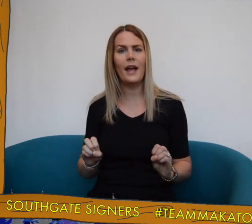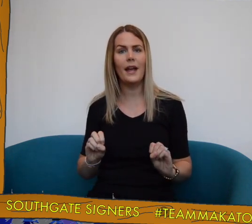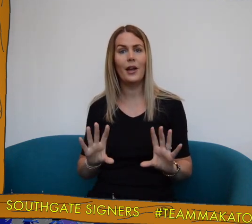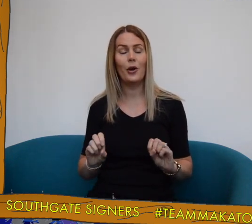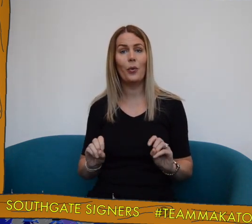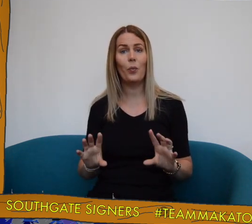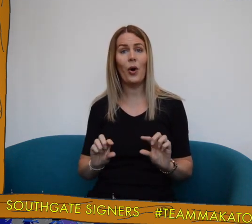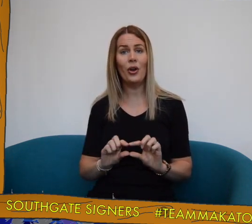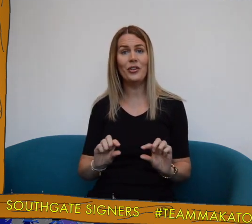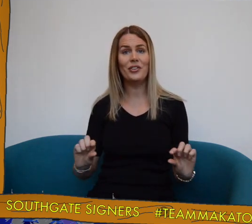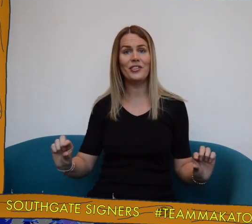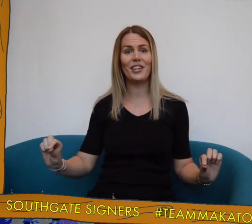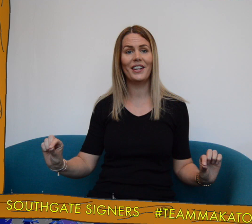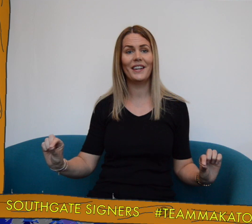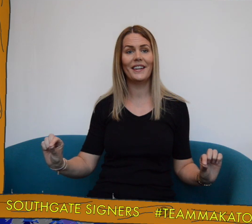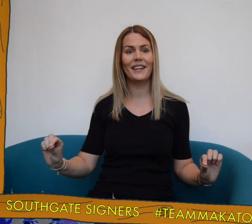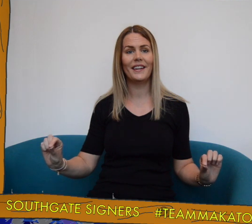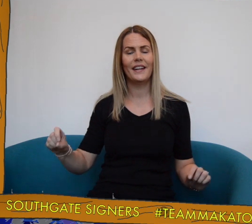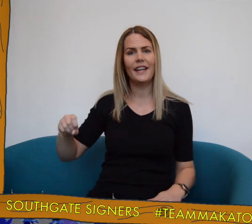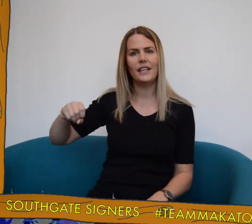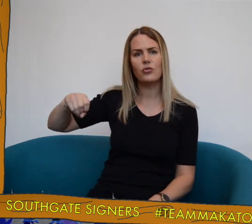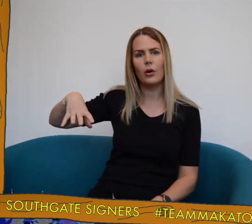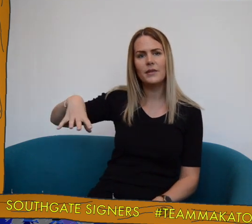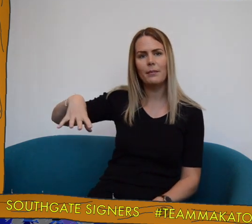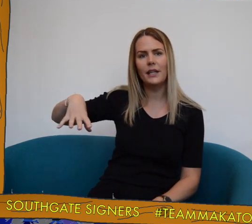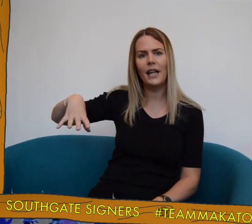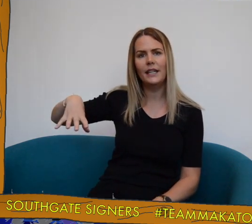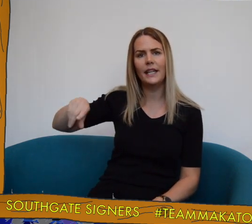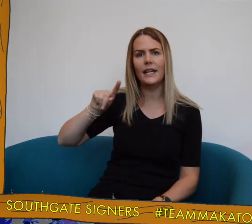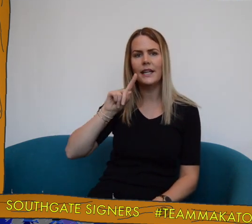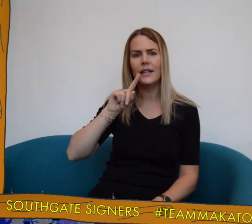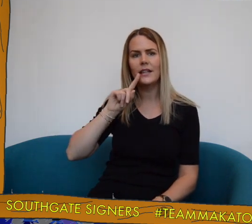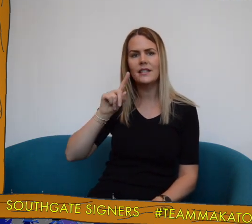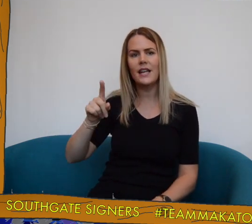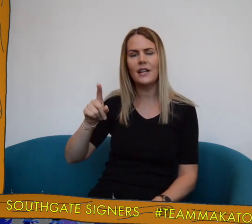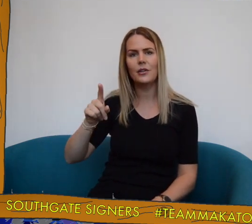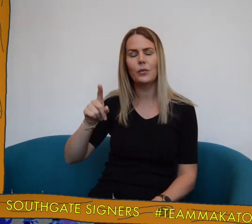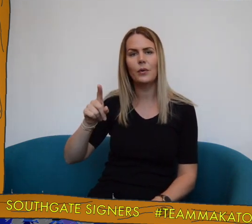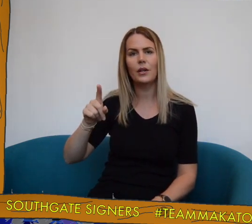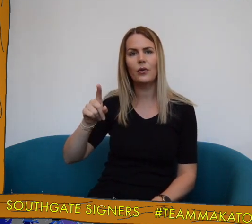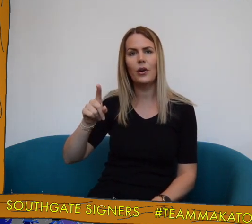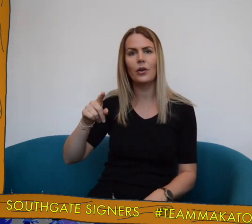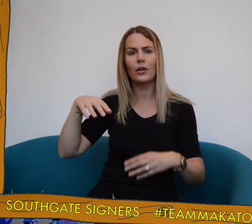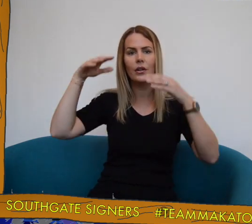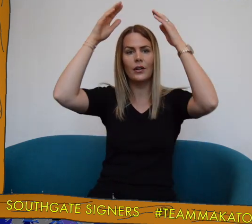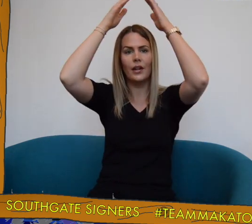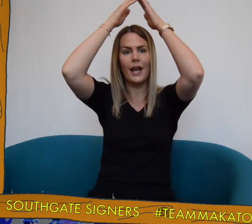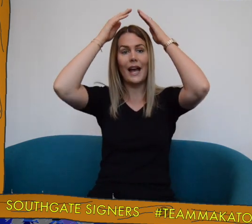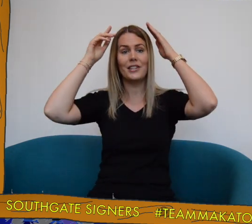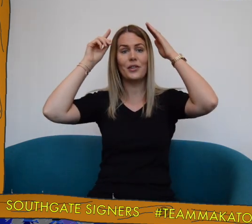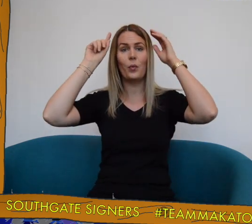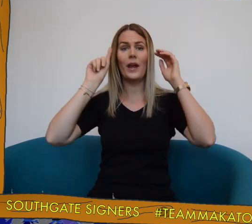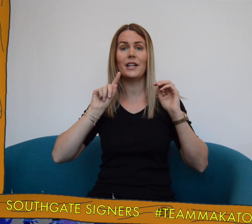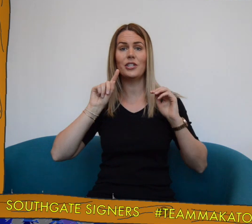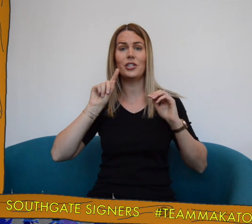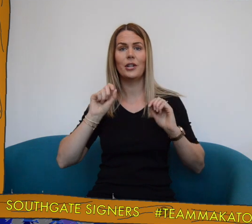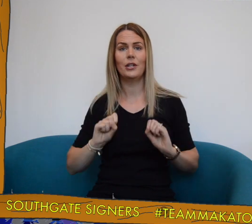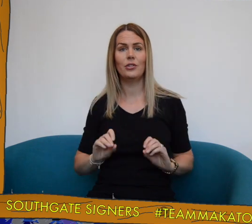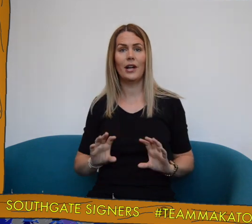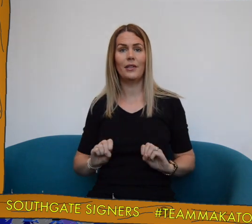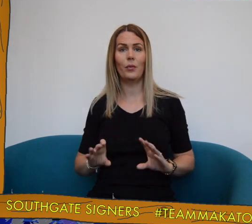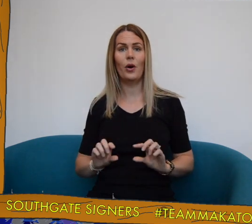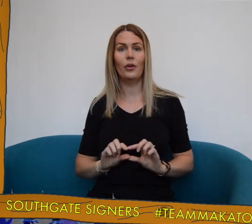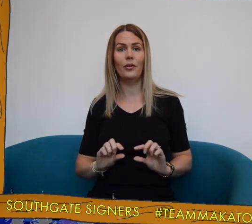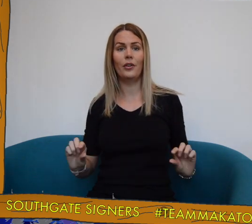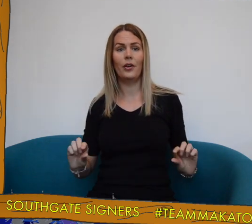dripping wet wand. He dropped it politely and said with a croak as the witch